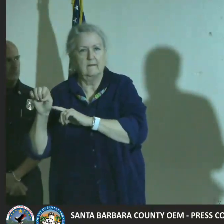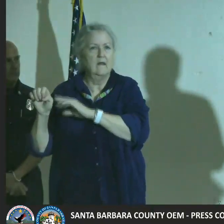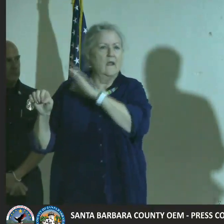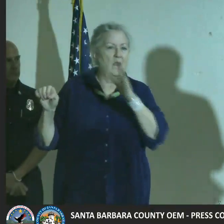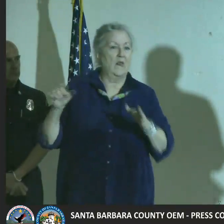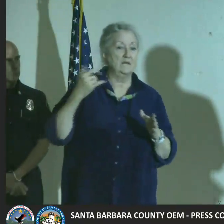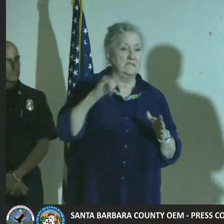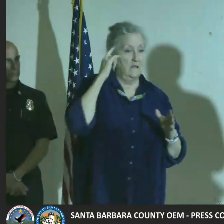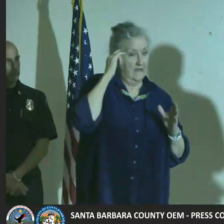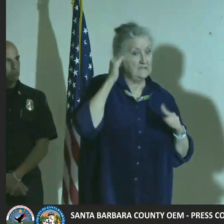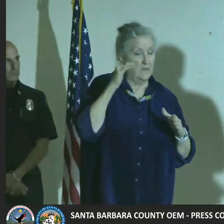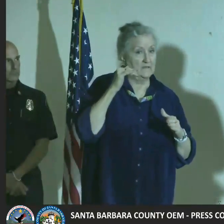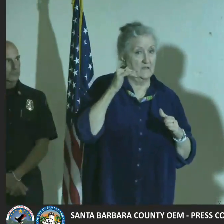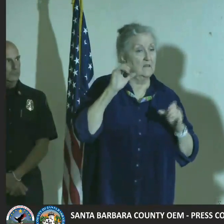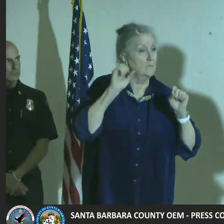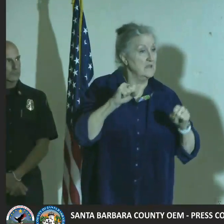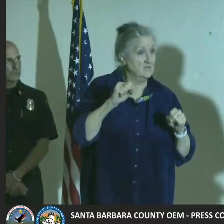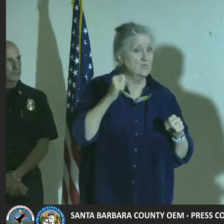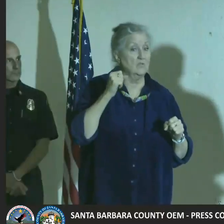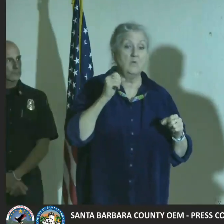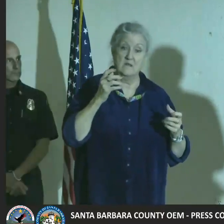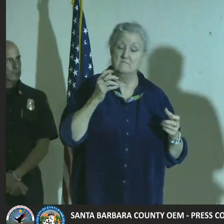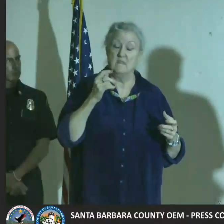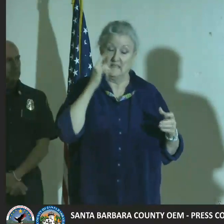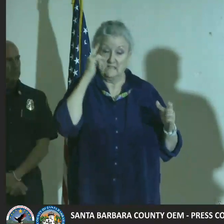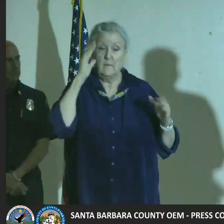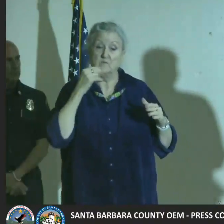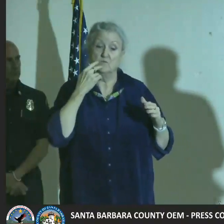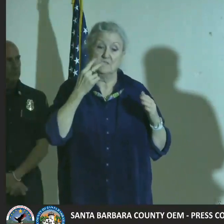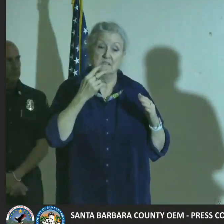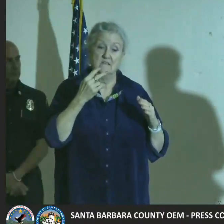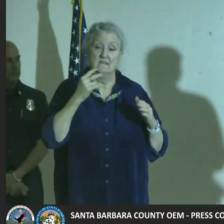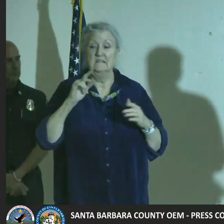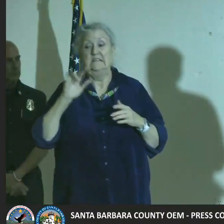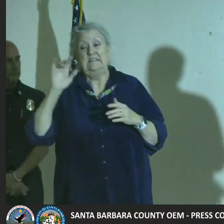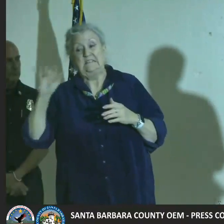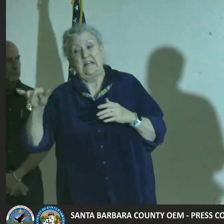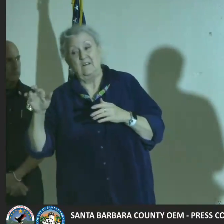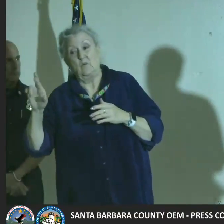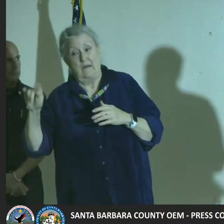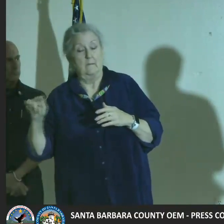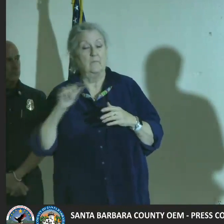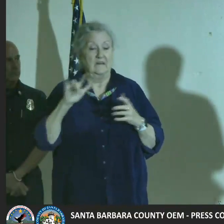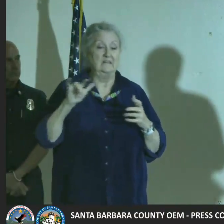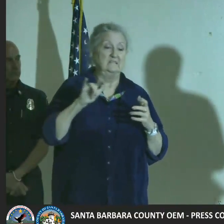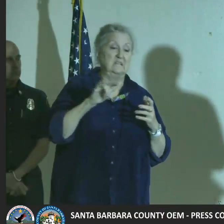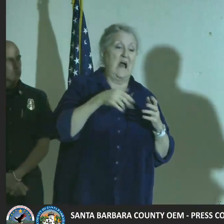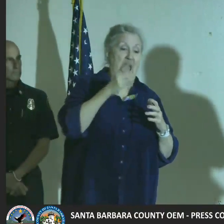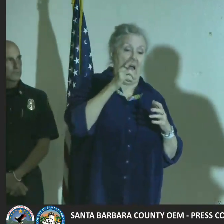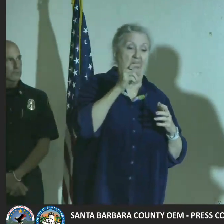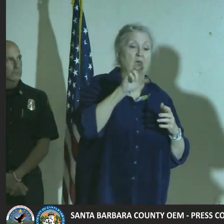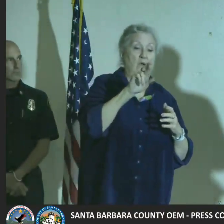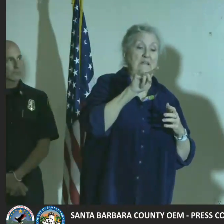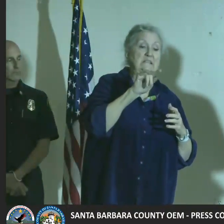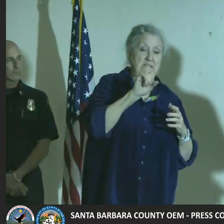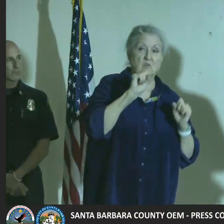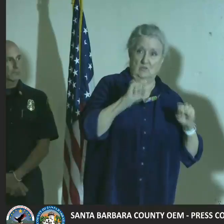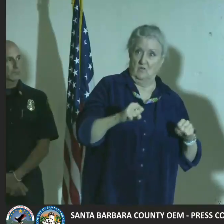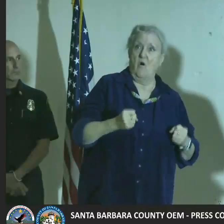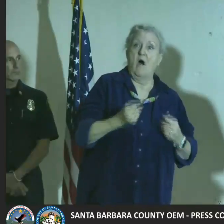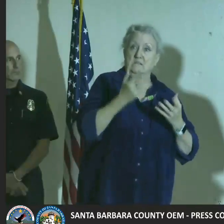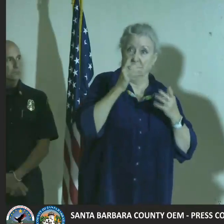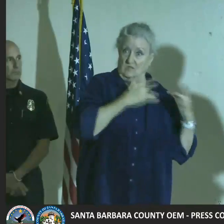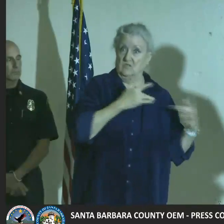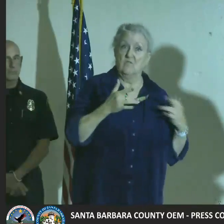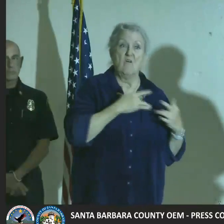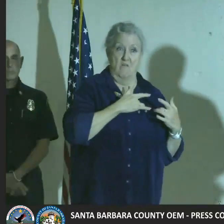were expecting the potential to see those not those kind of rates with this storm, but at least rates that could cause concern